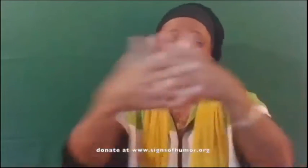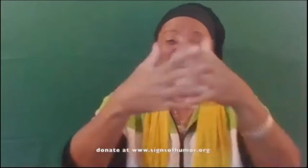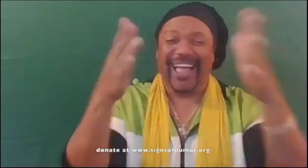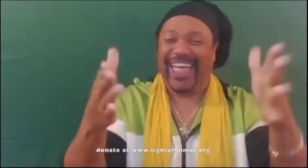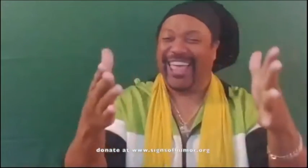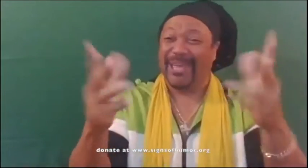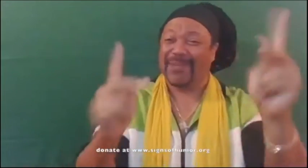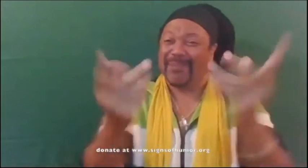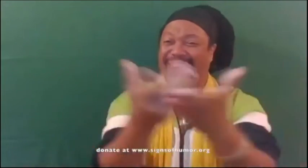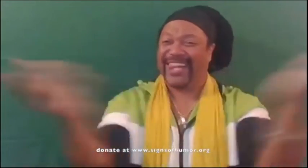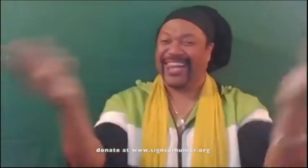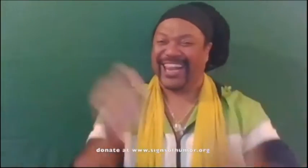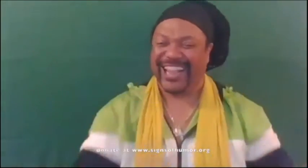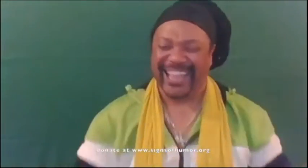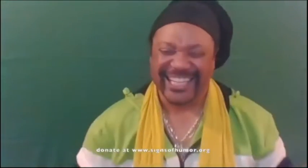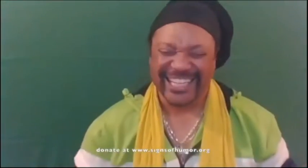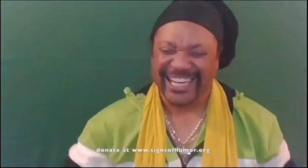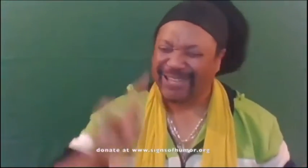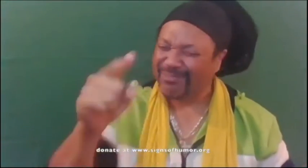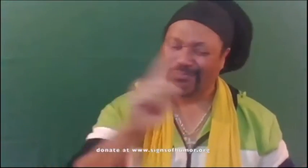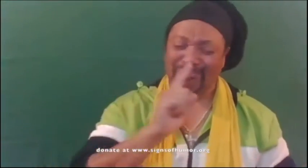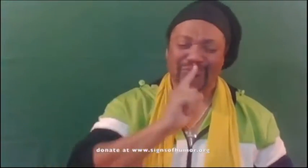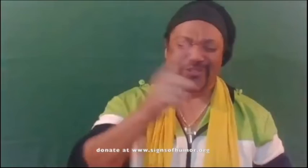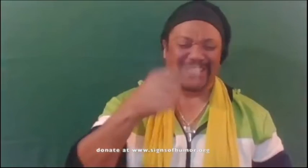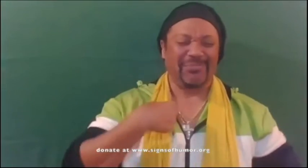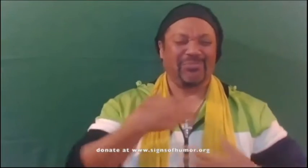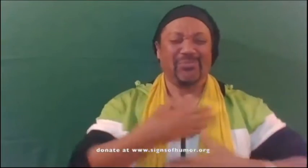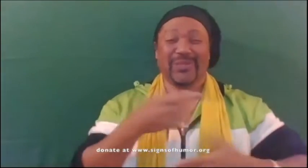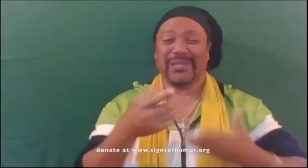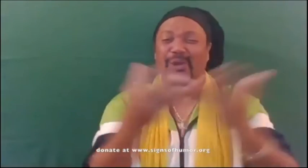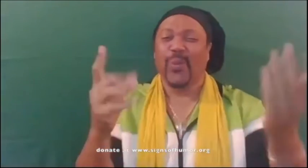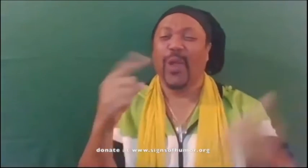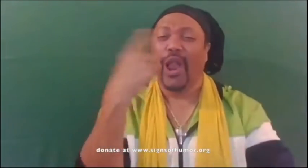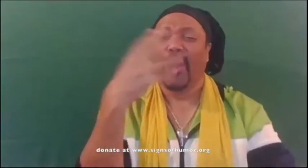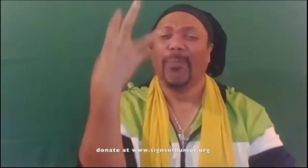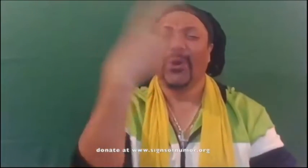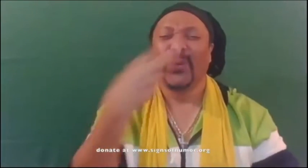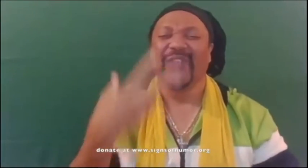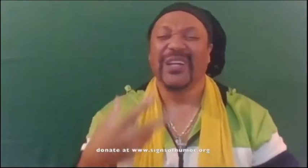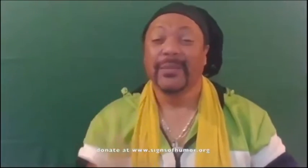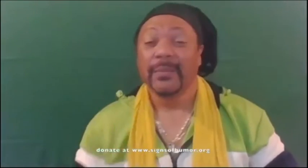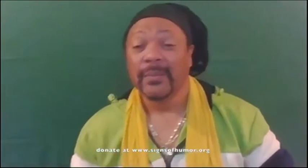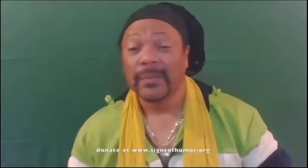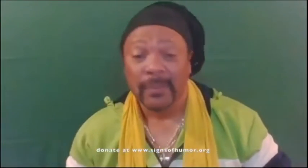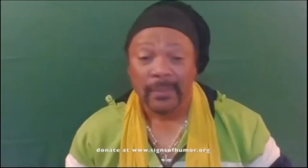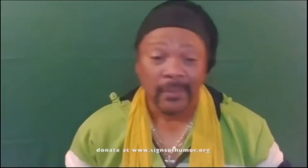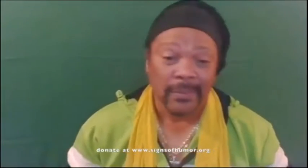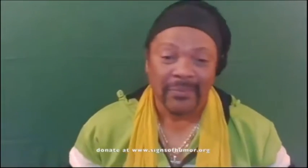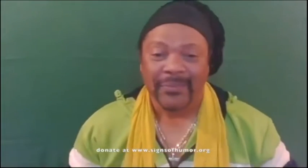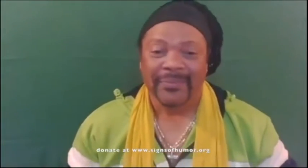Well, welcome, my fellow Americans. It is a joy to see each of you beautifully in